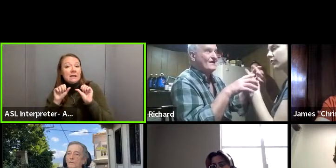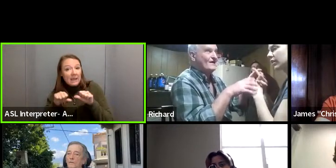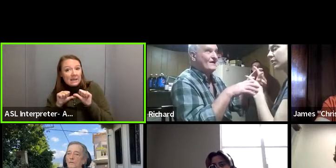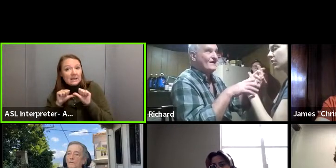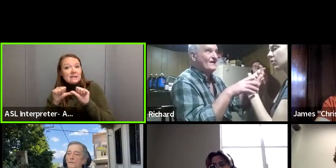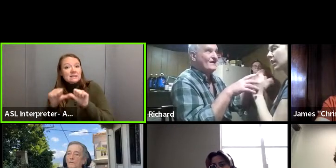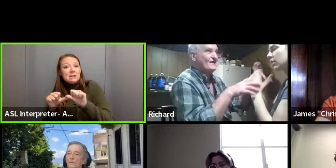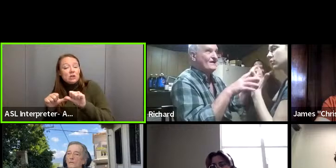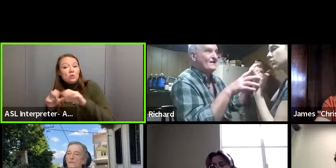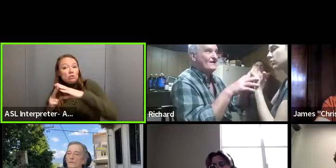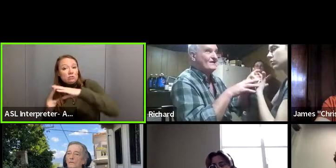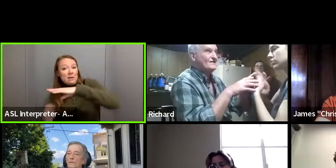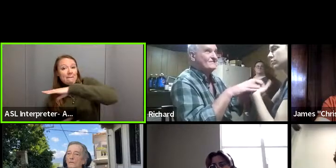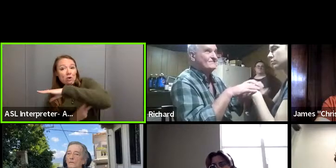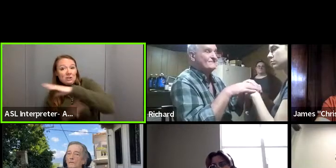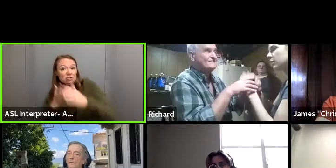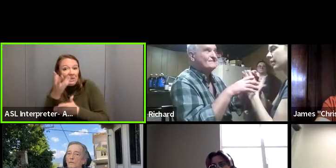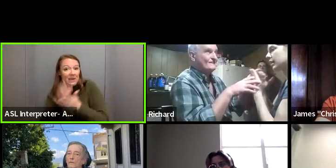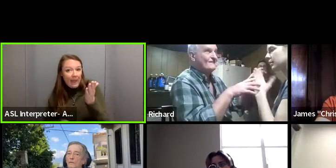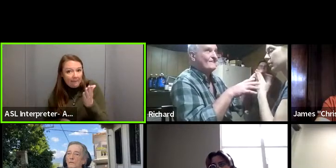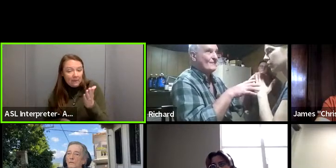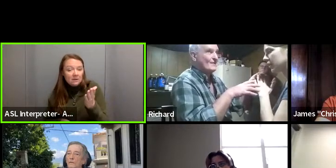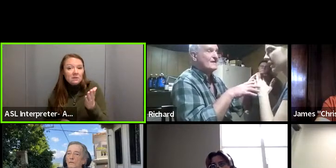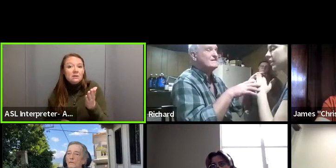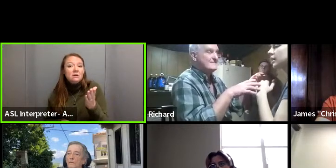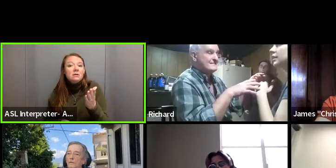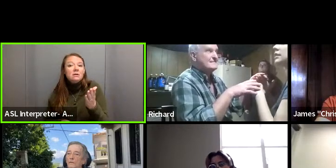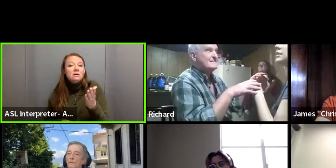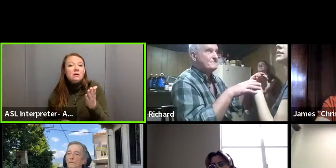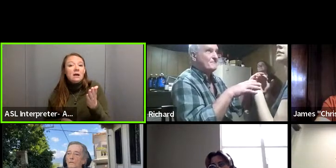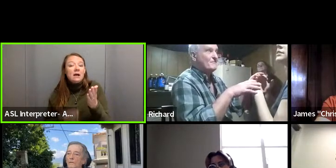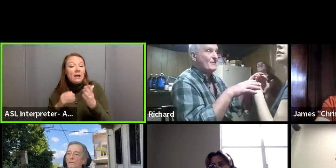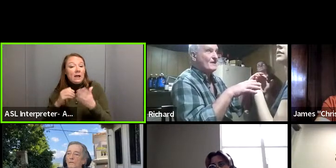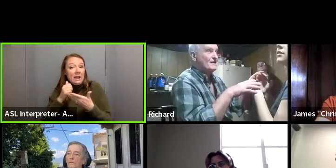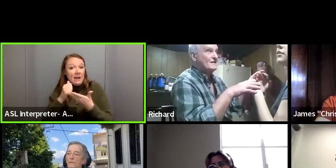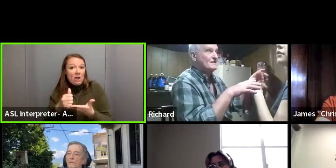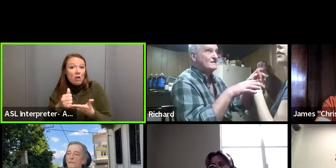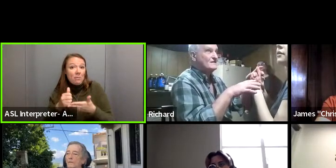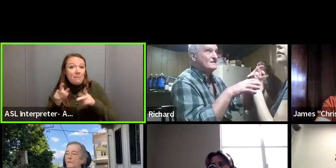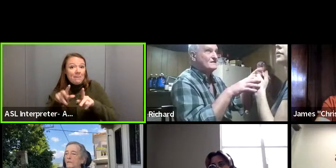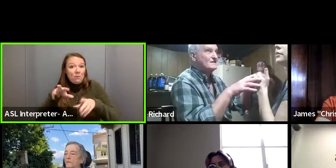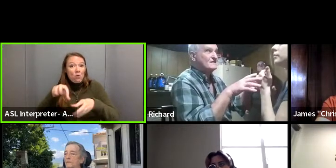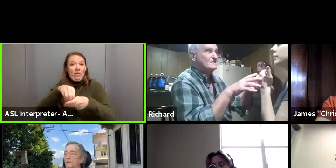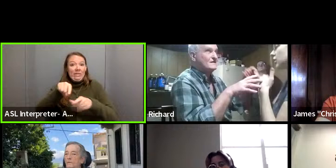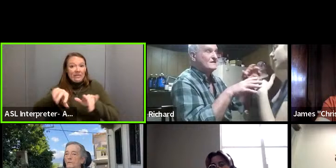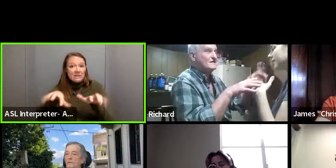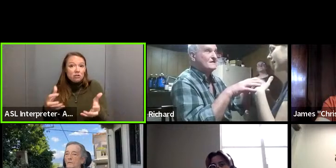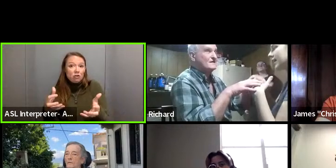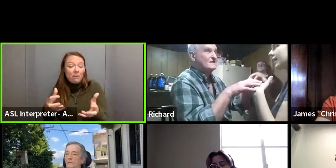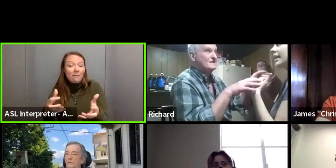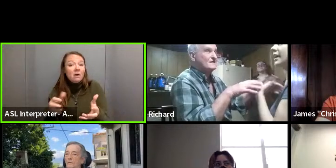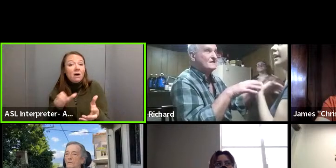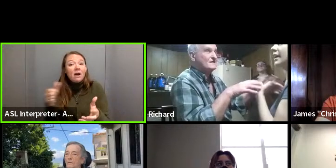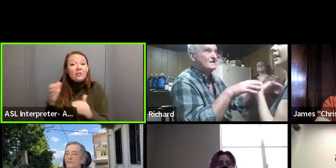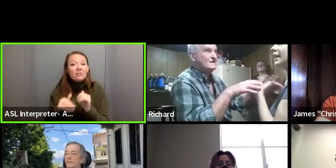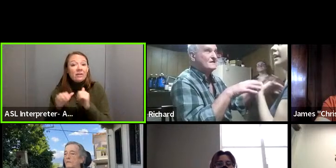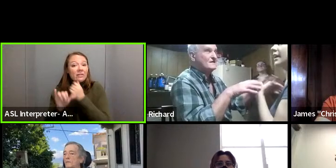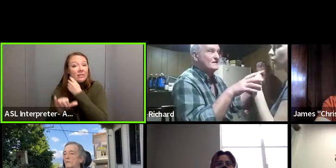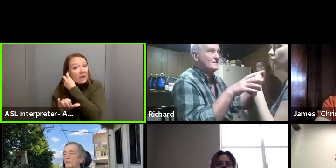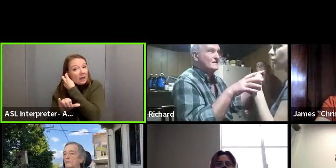those connections for those for folks of this group. Beyond that, I'd say we would